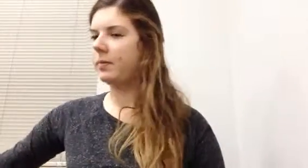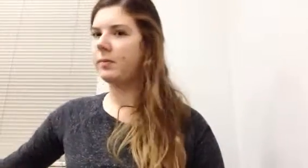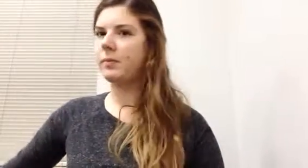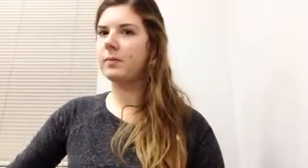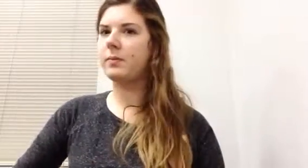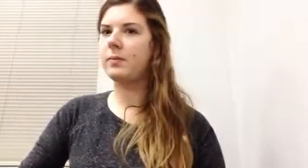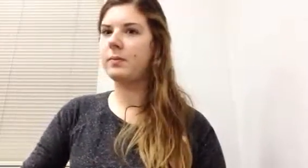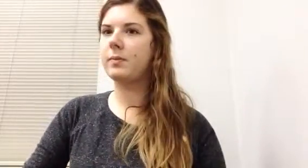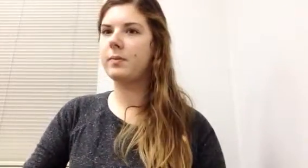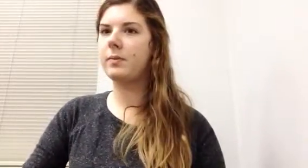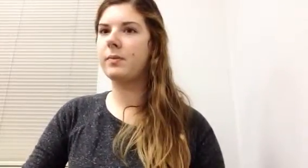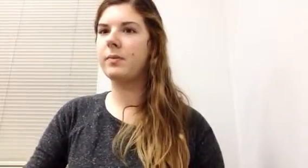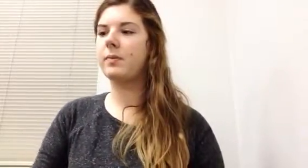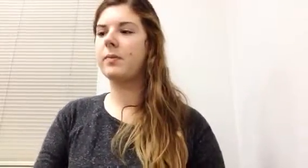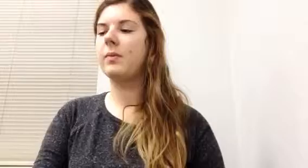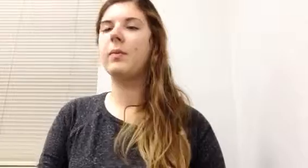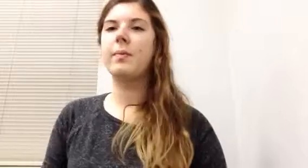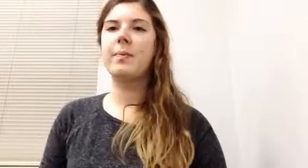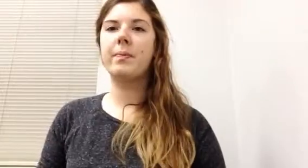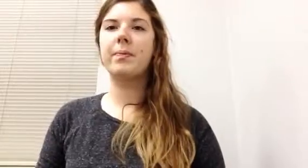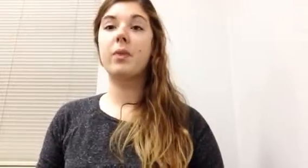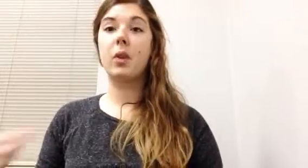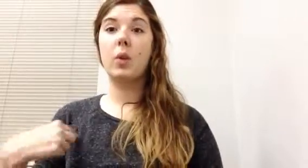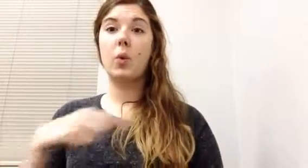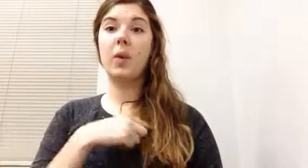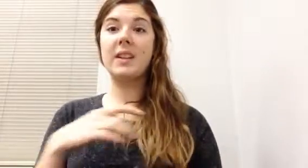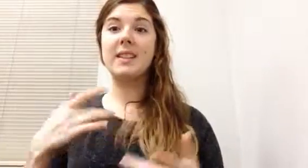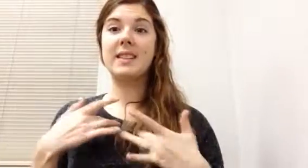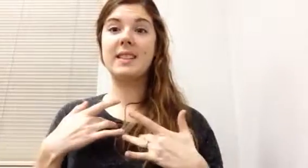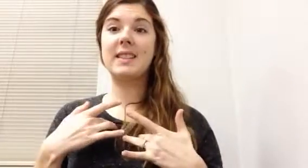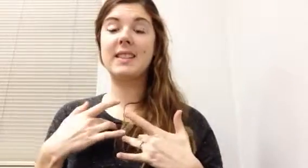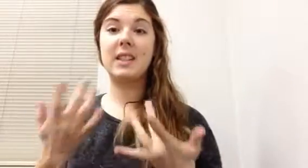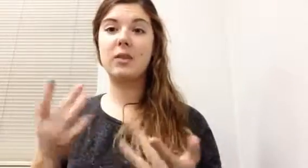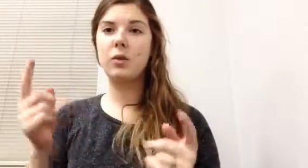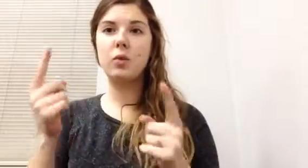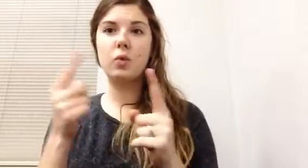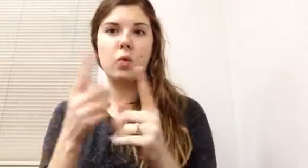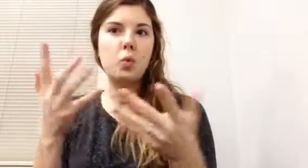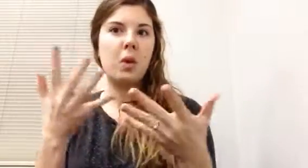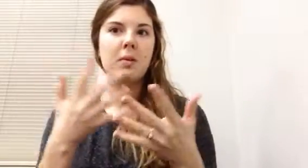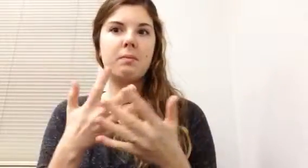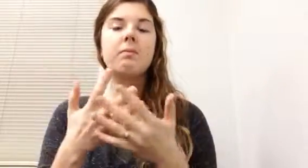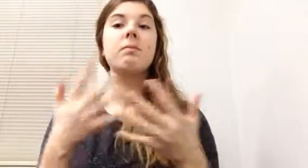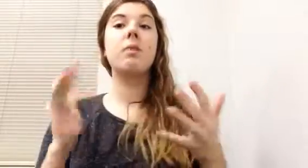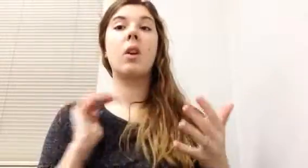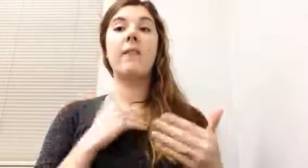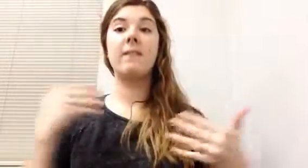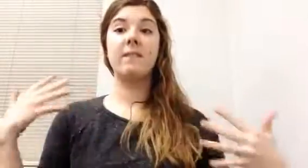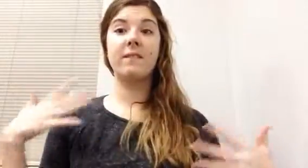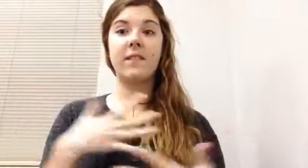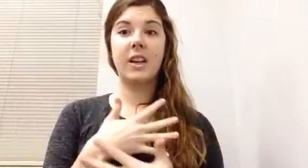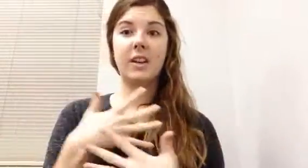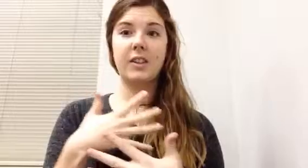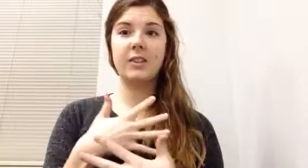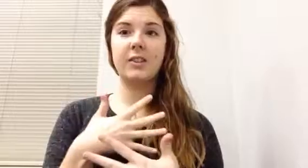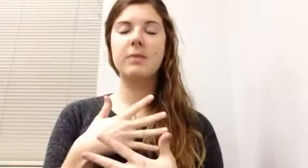most, what we fear most. For instance, if it was not too far ago in the past, if